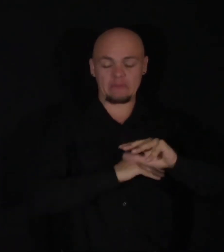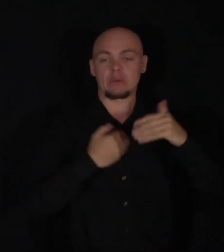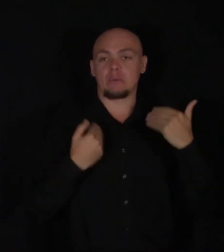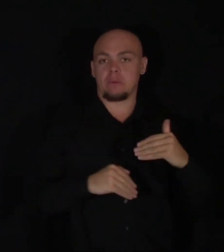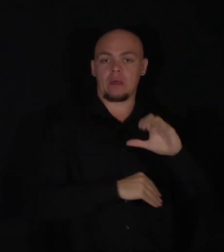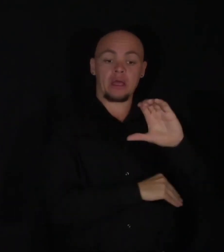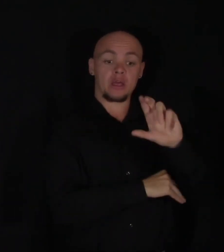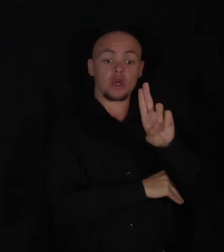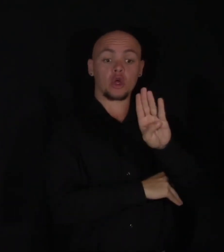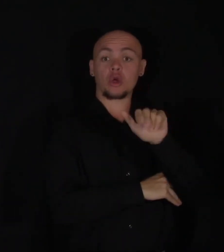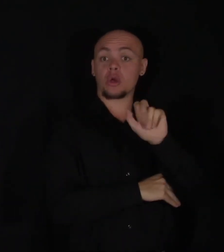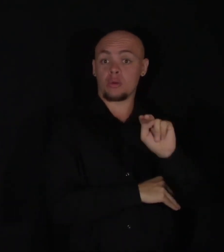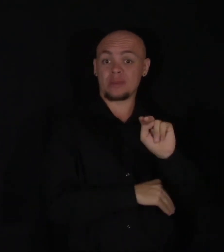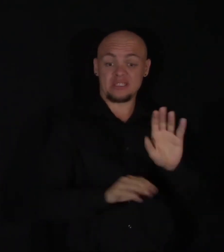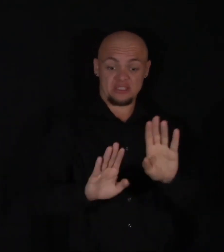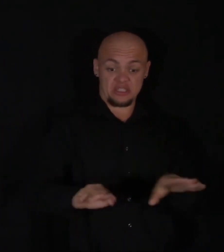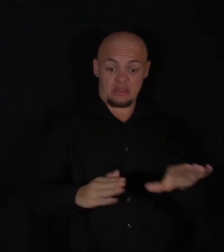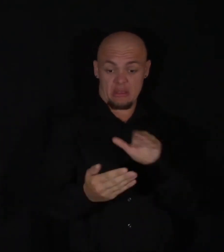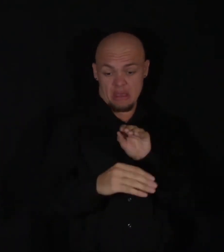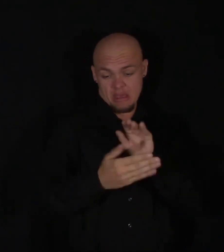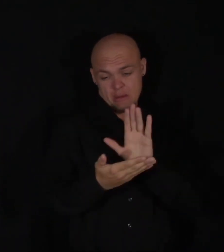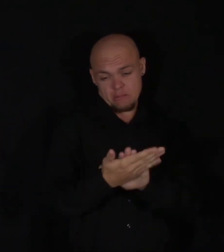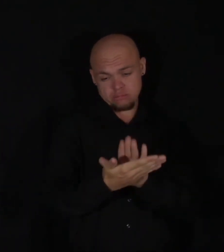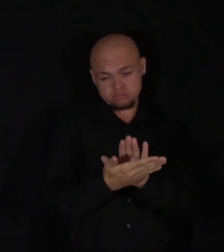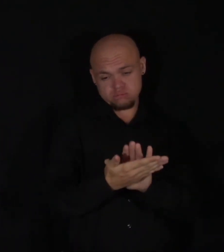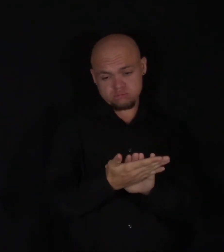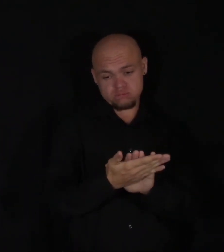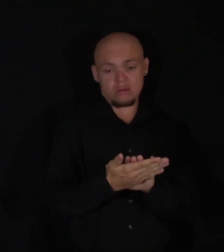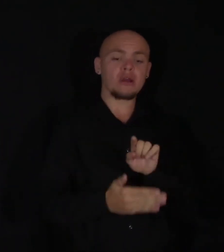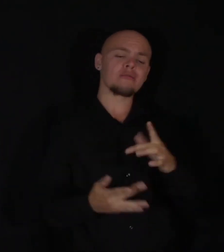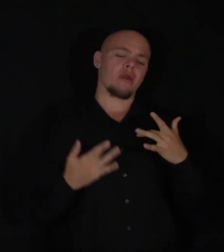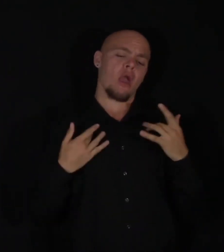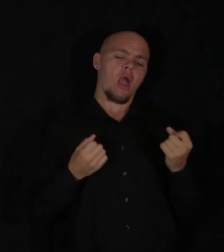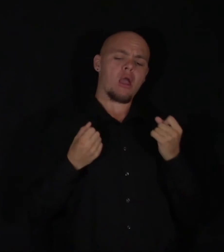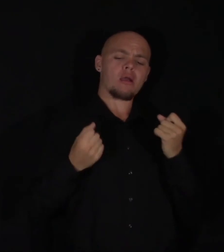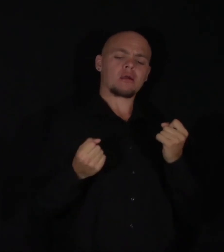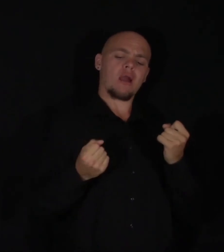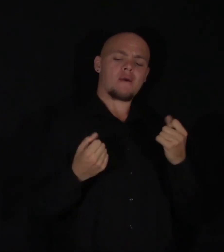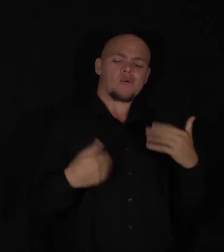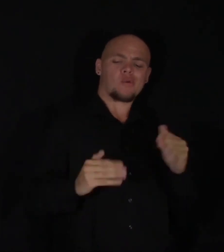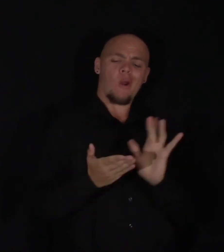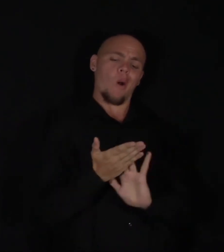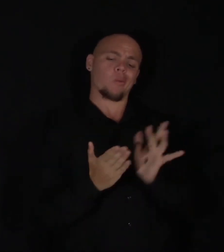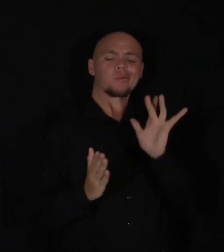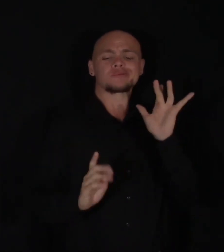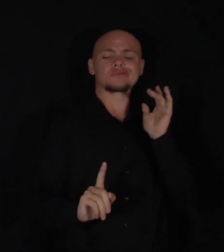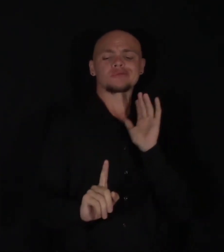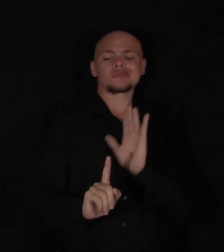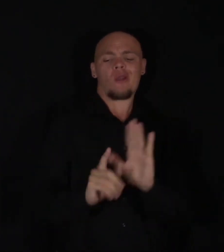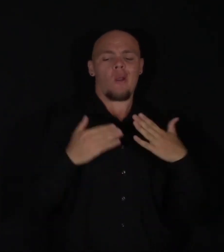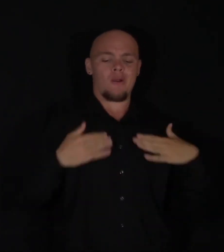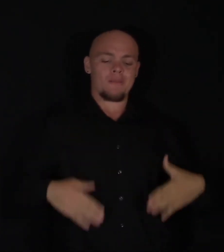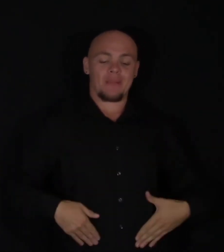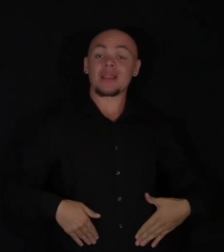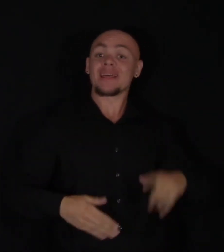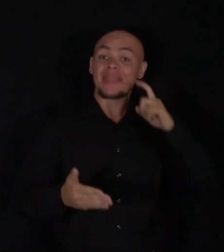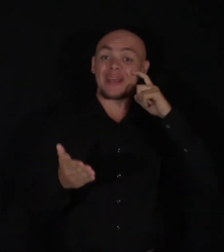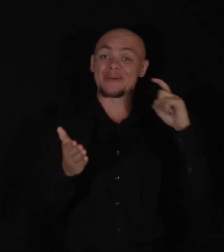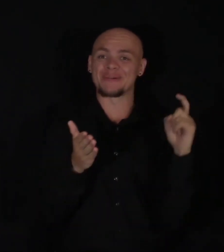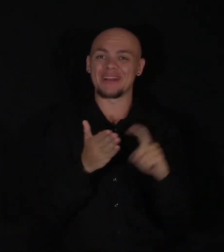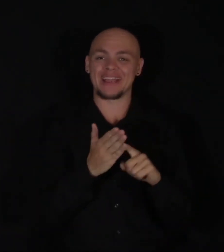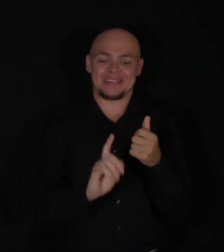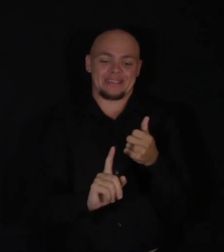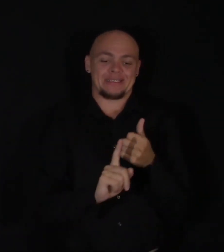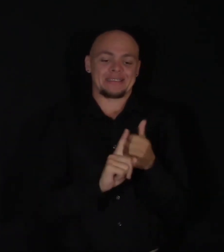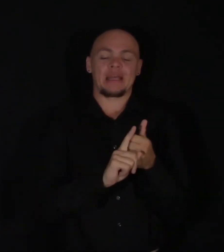Cubans praise their kids from a very young age to feel confident and stunning in their own bodies because they recognize this as a